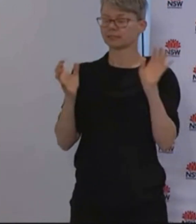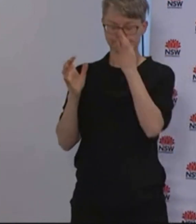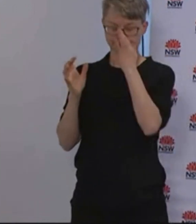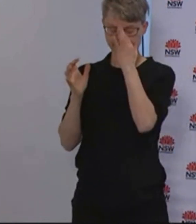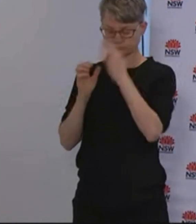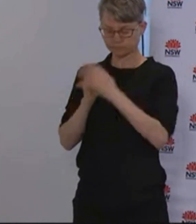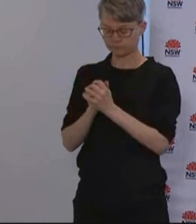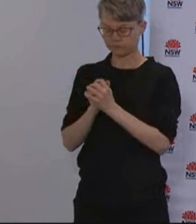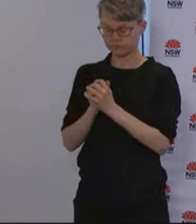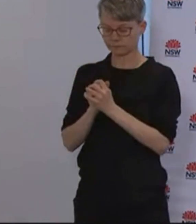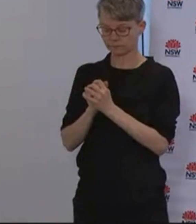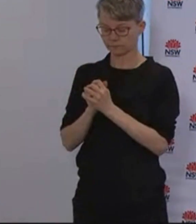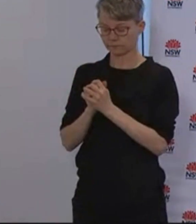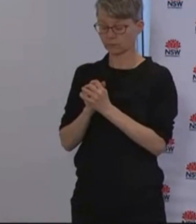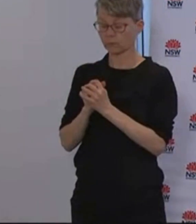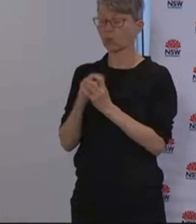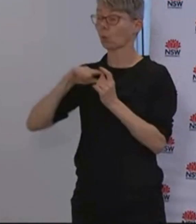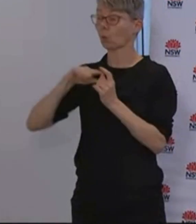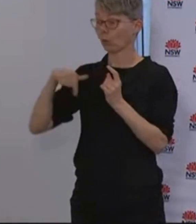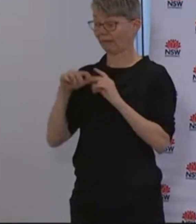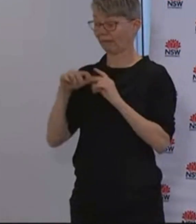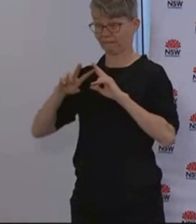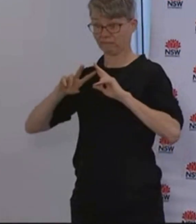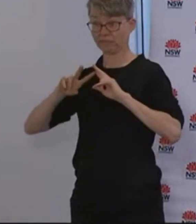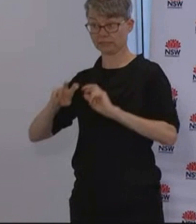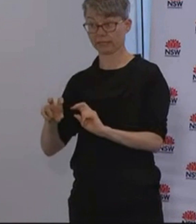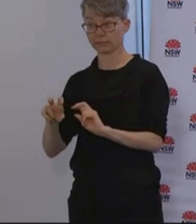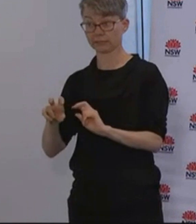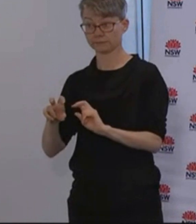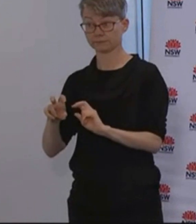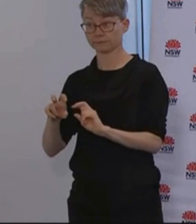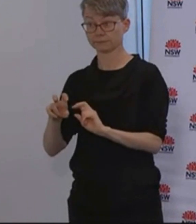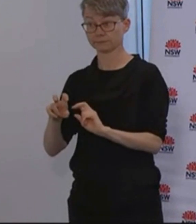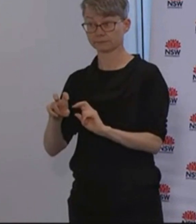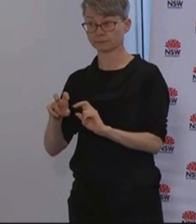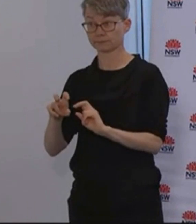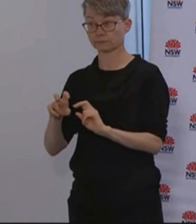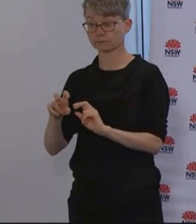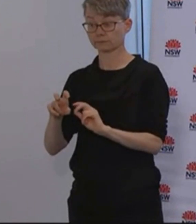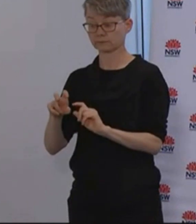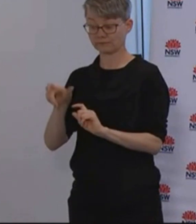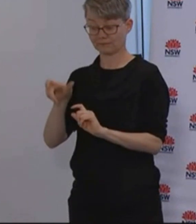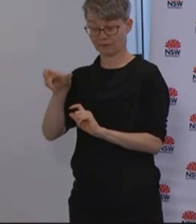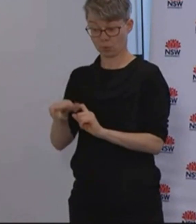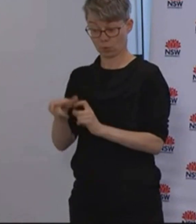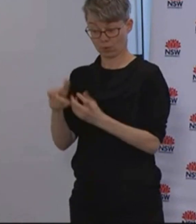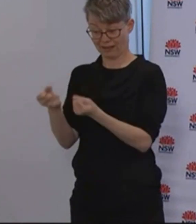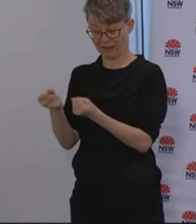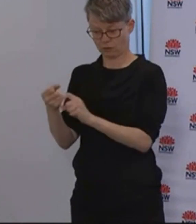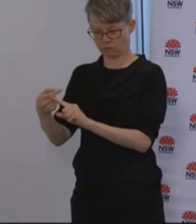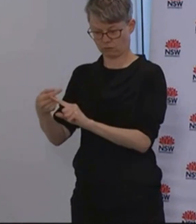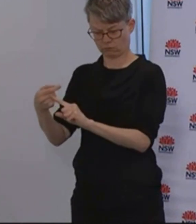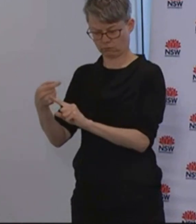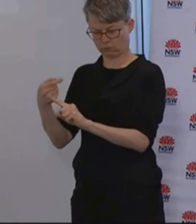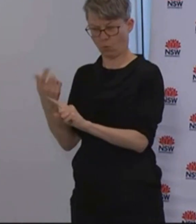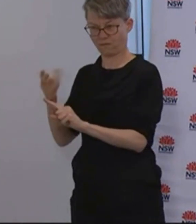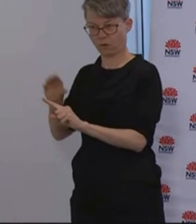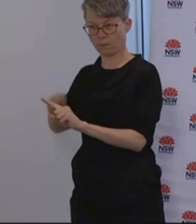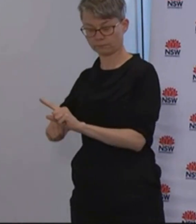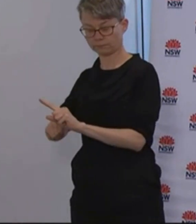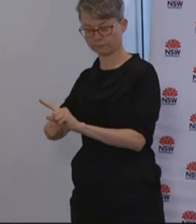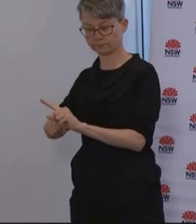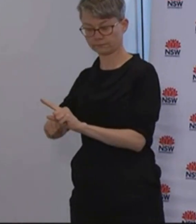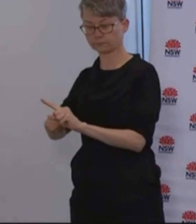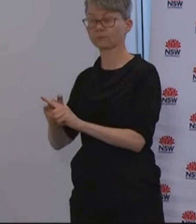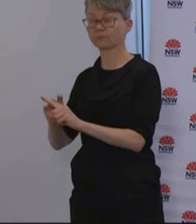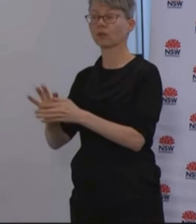We do have some avenues of investigation that we are pursuing, and it does revolve around, it is related